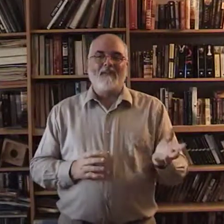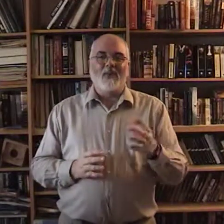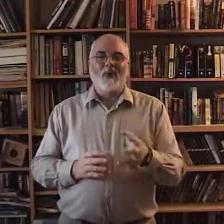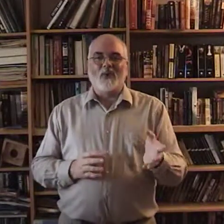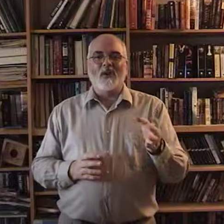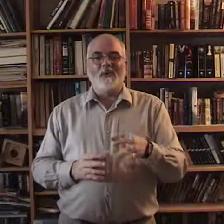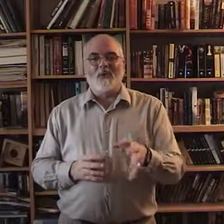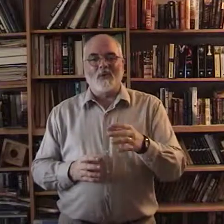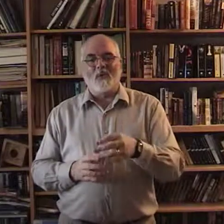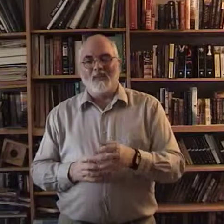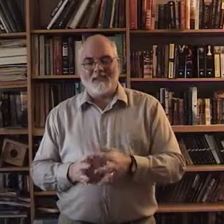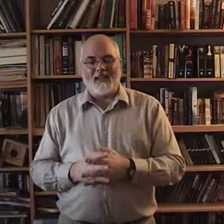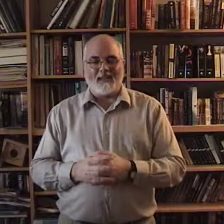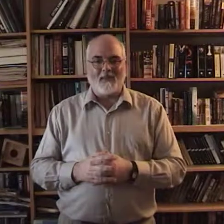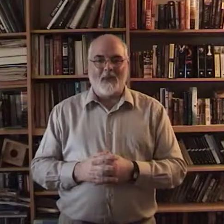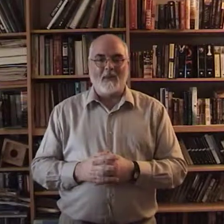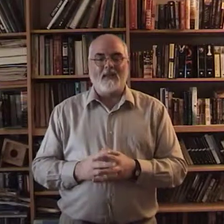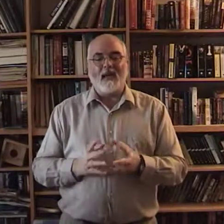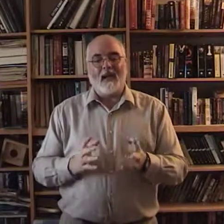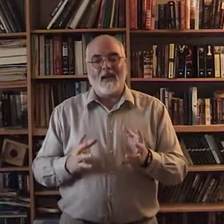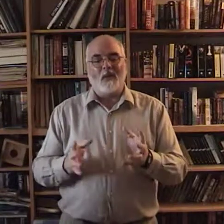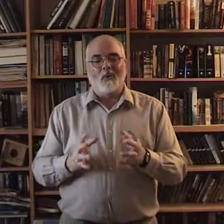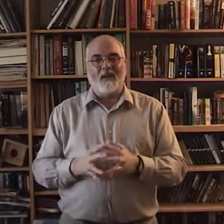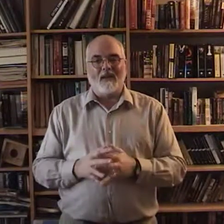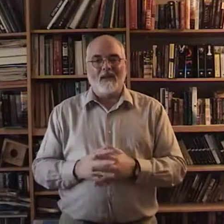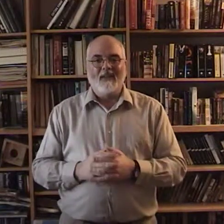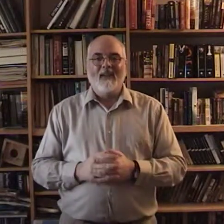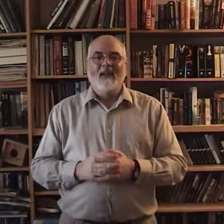to go through this more than once to get them all, because I kind of go quickly.